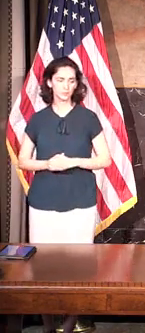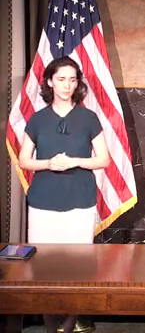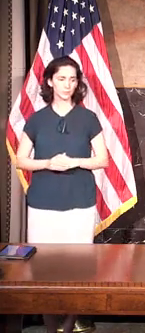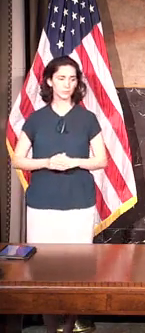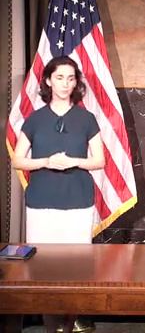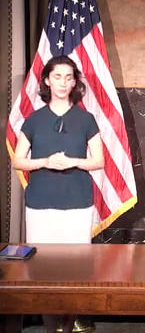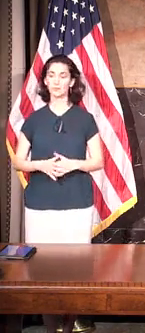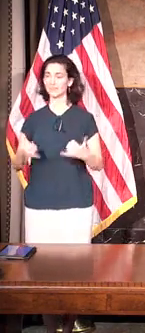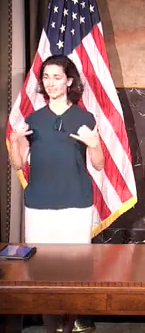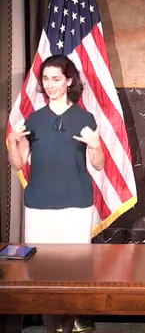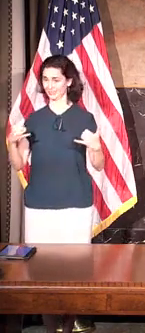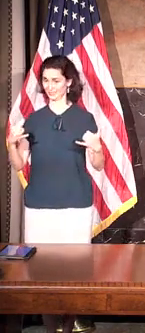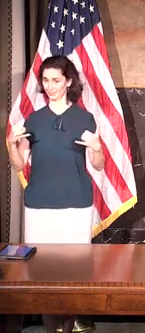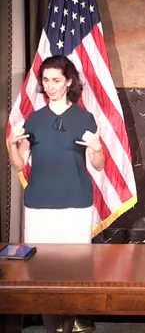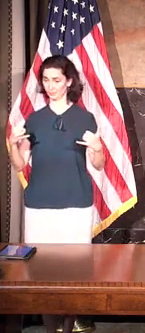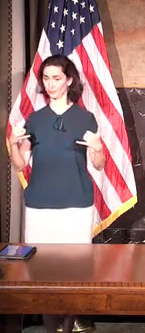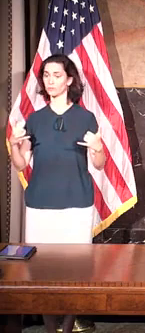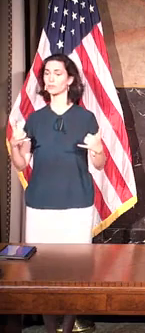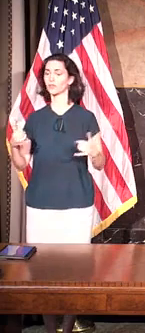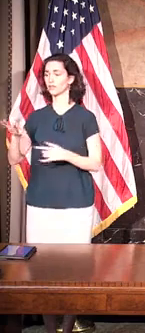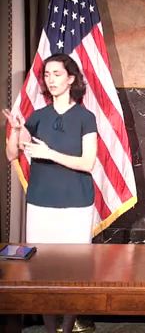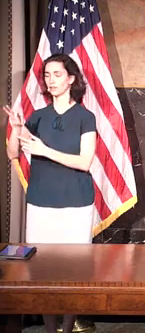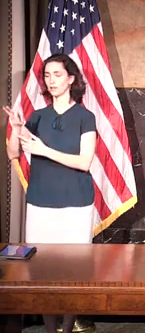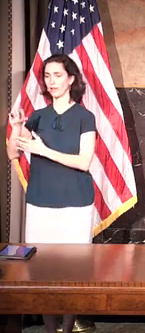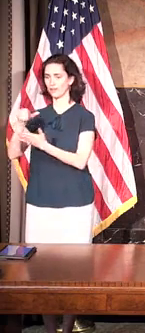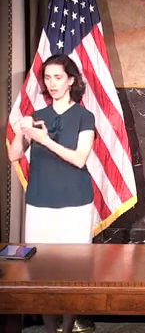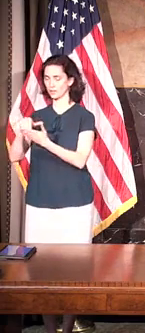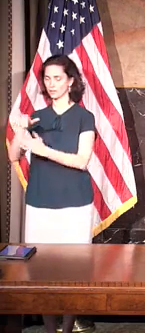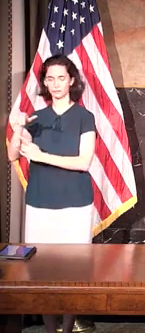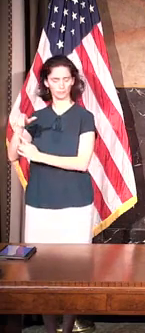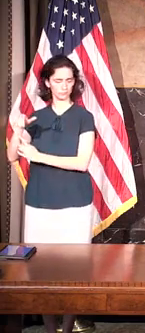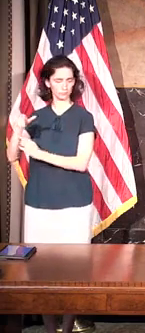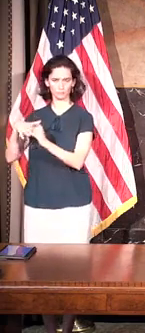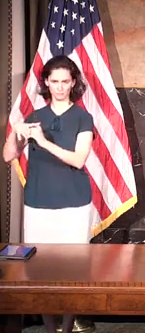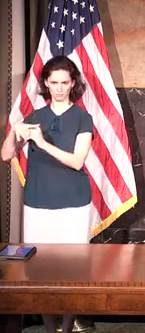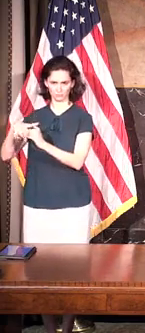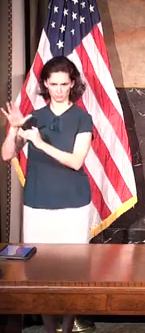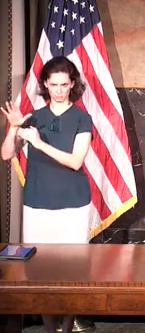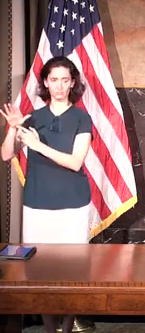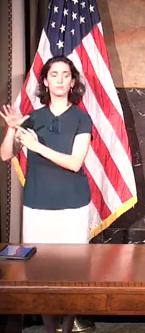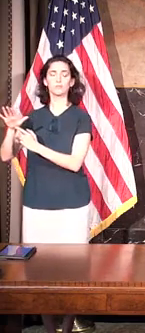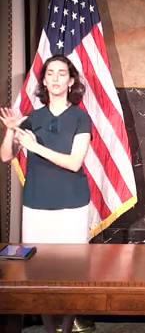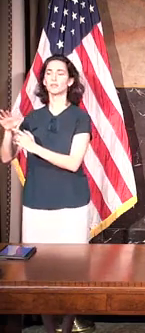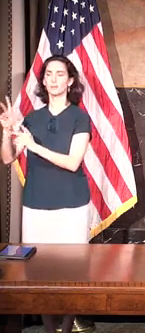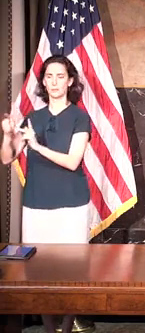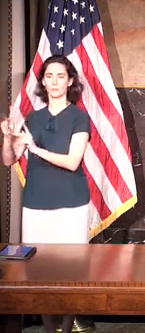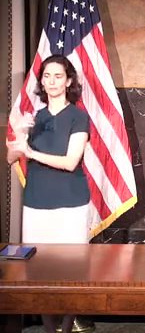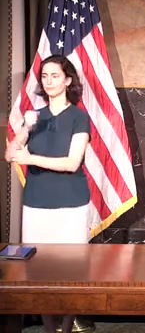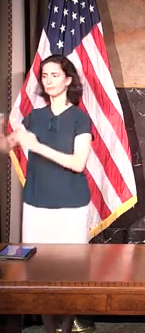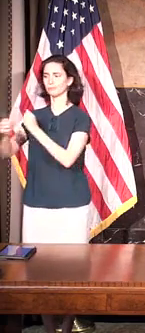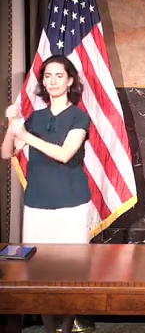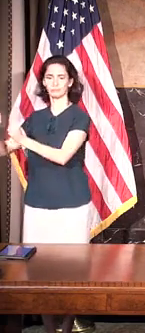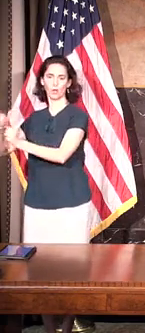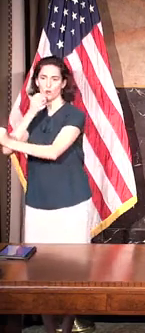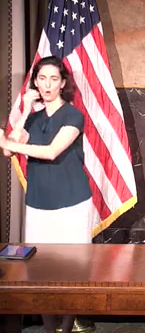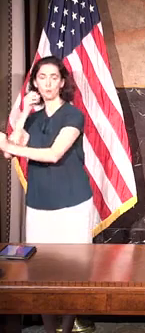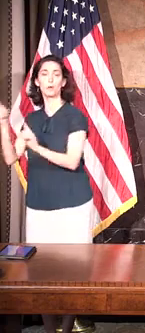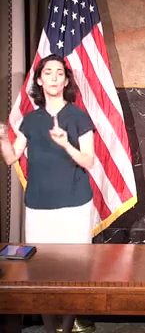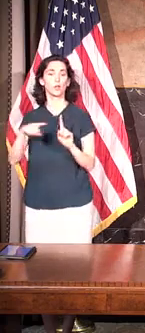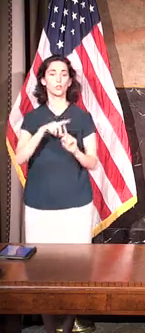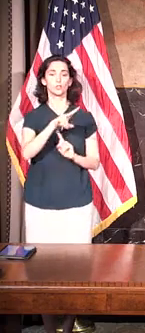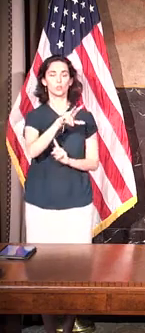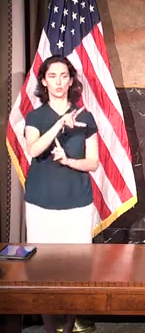shelter 8,683 individuals in Louisiana. An additional 3,584 are